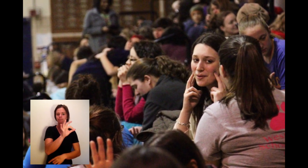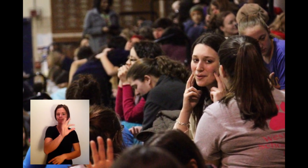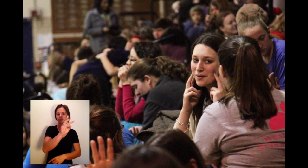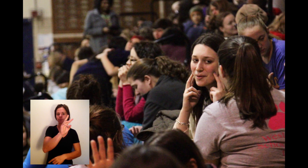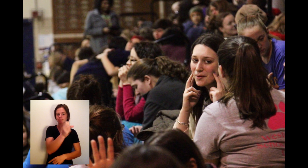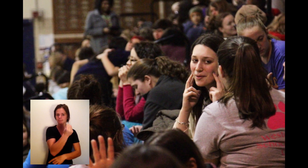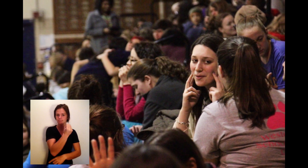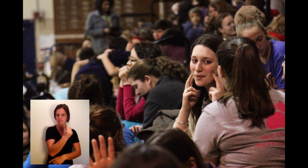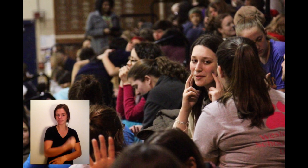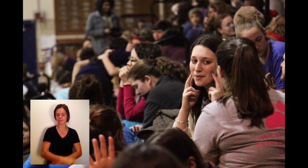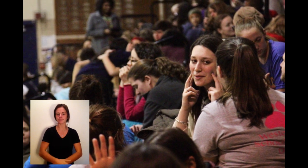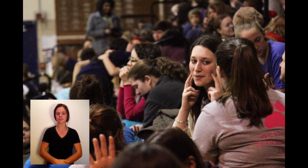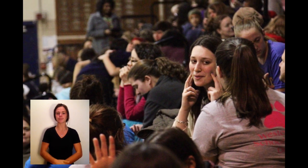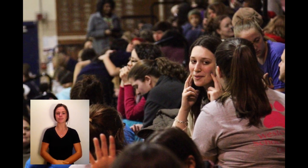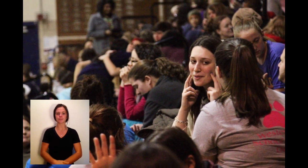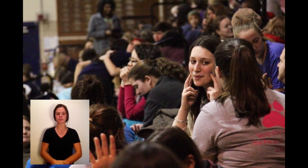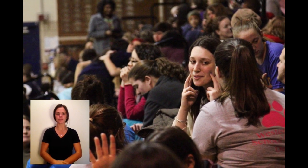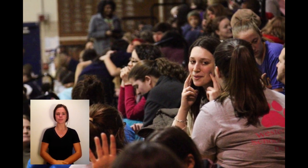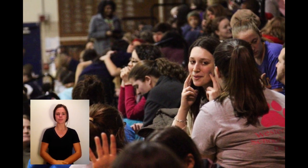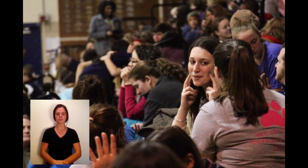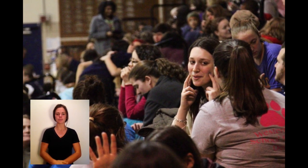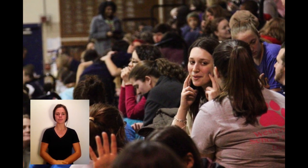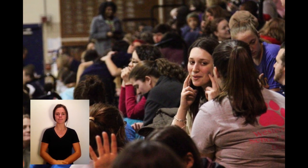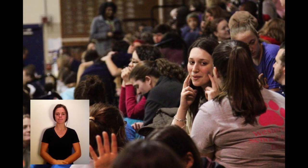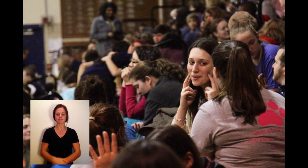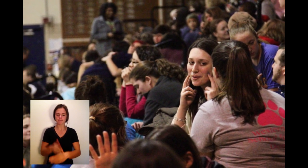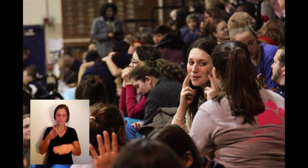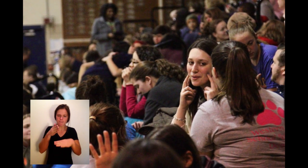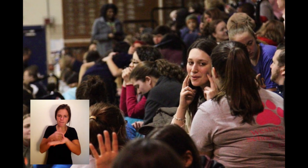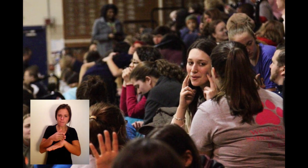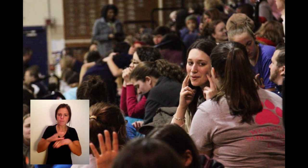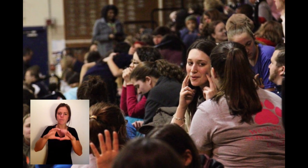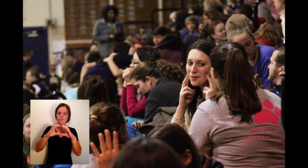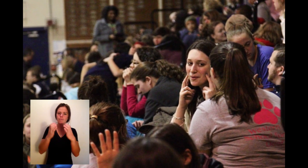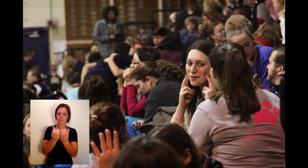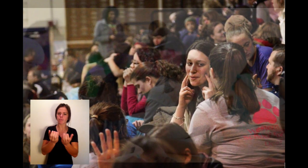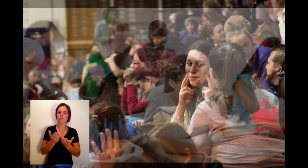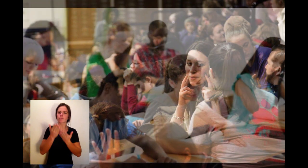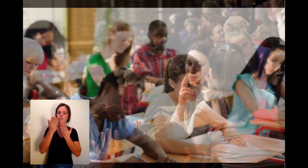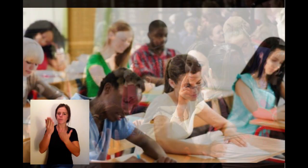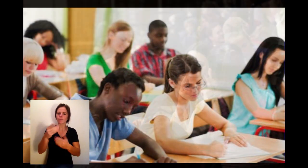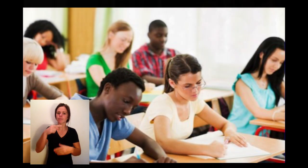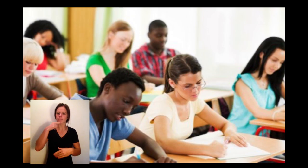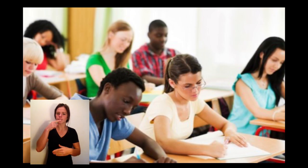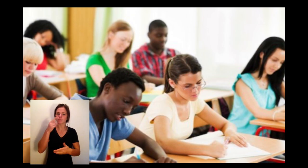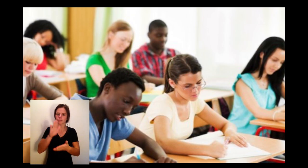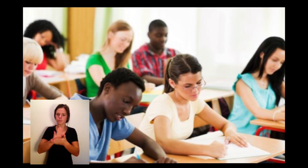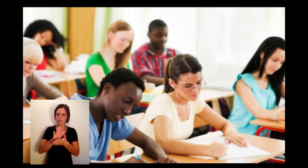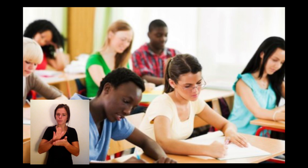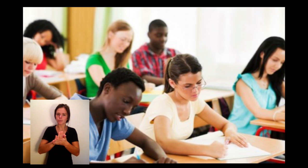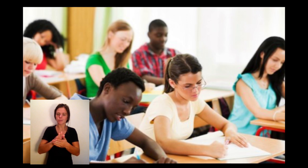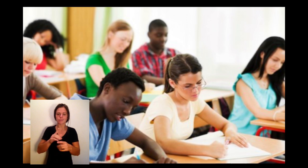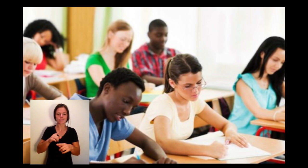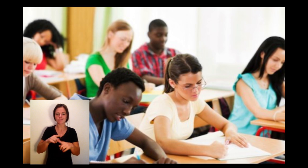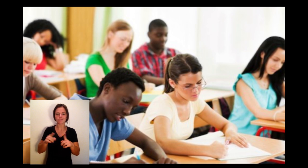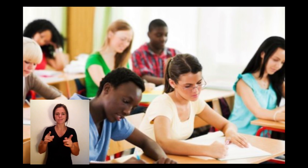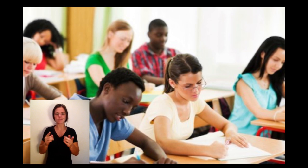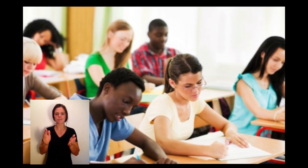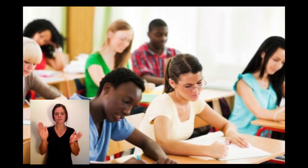was not officially recognized as a real language until the 1960s. Since then, classes have been